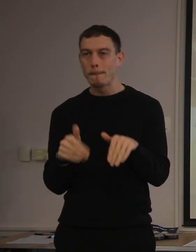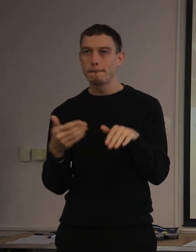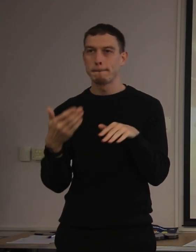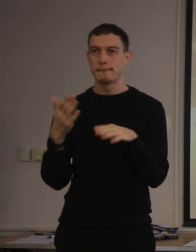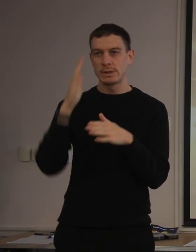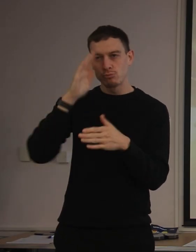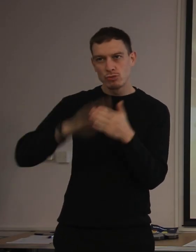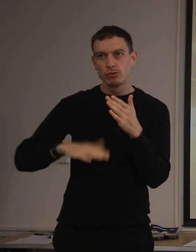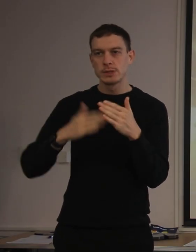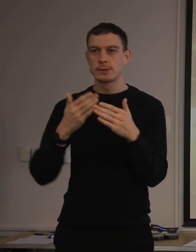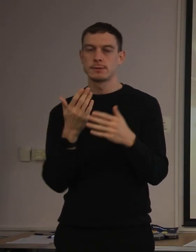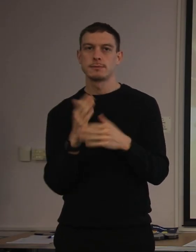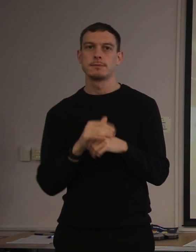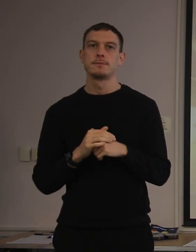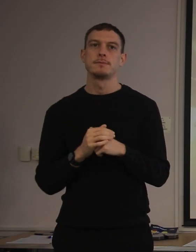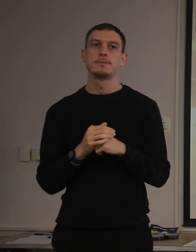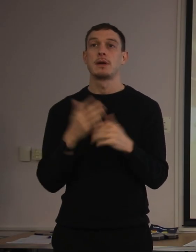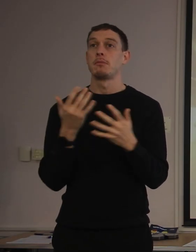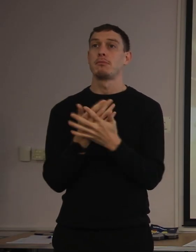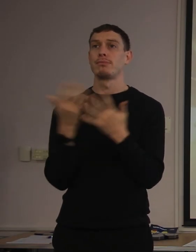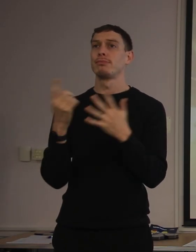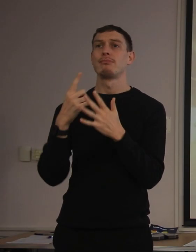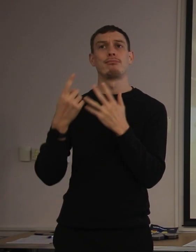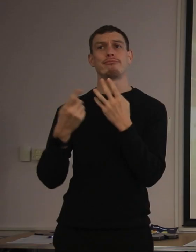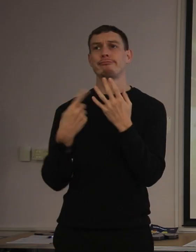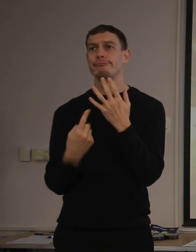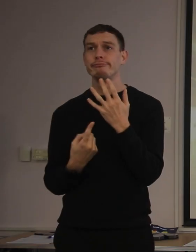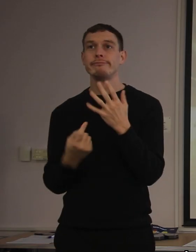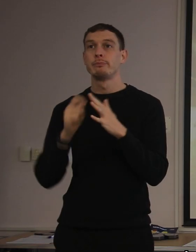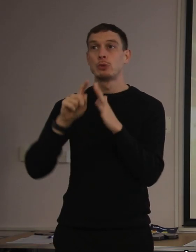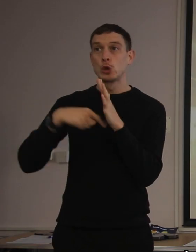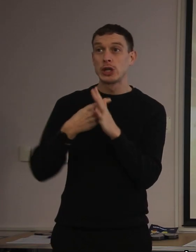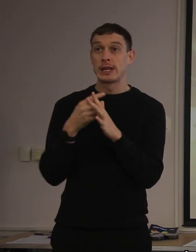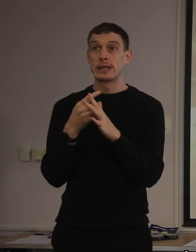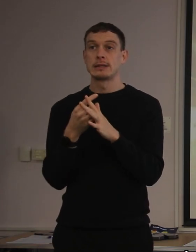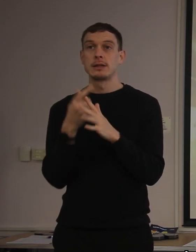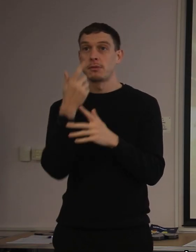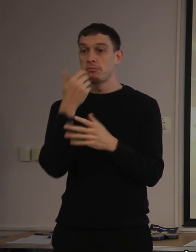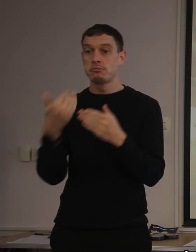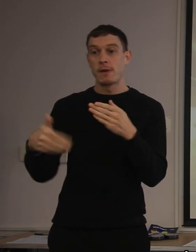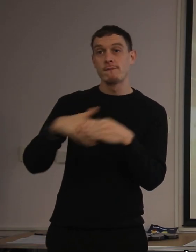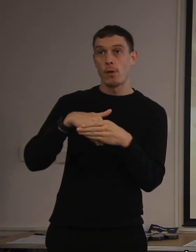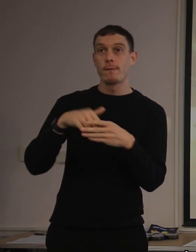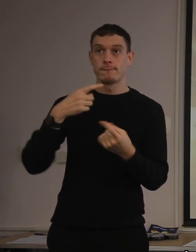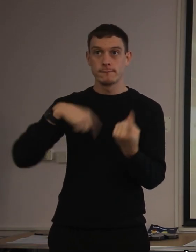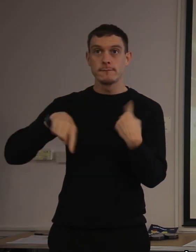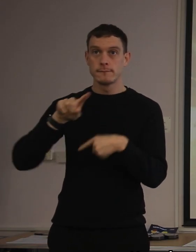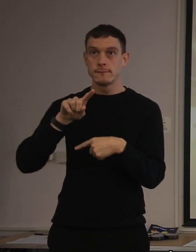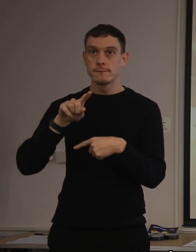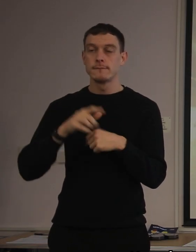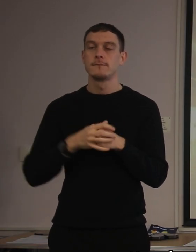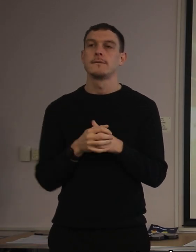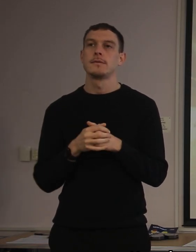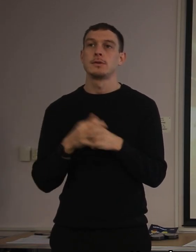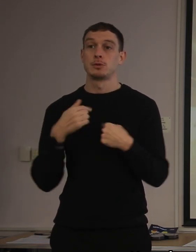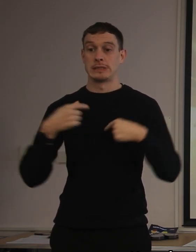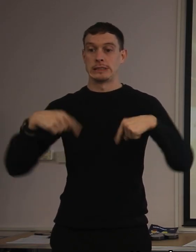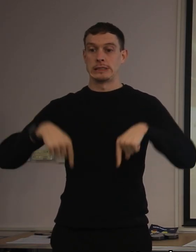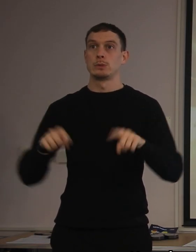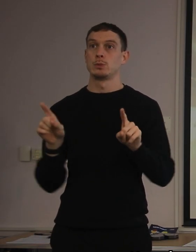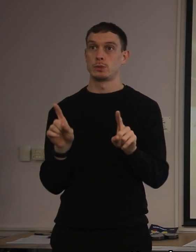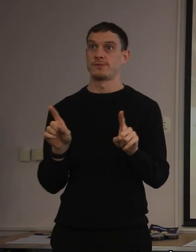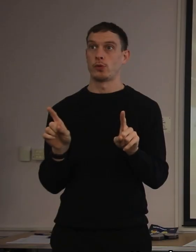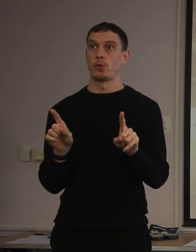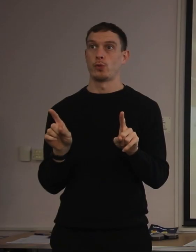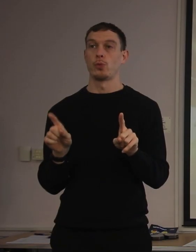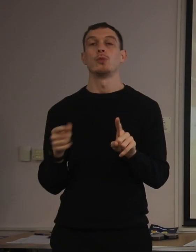also lots of other projects and lots of other ways that people get involved with us. And today I'm here to kind of talk a